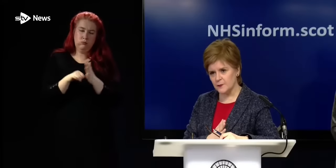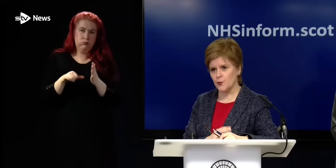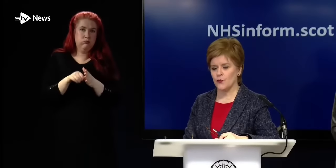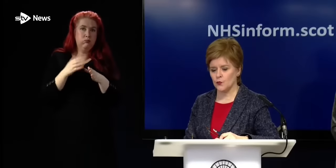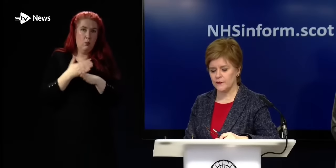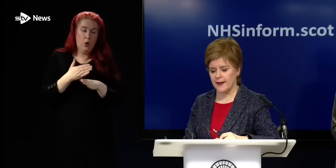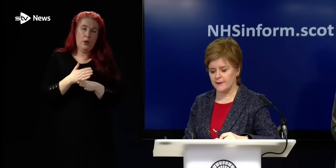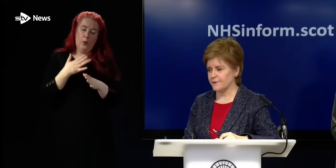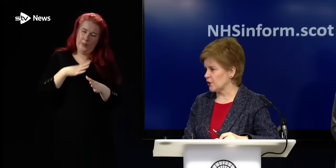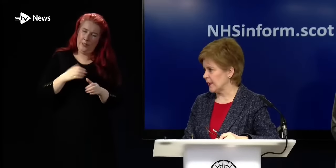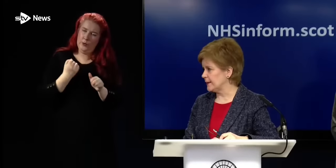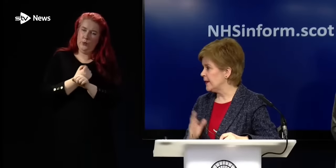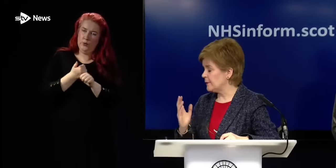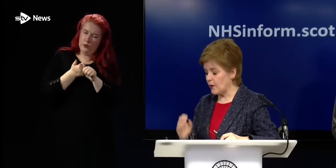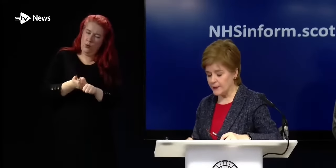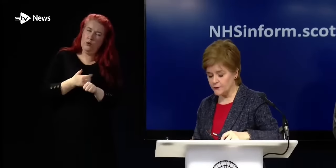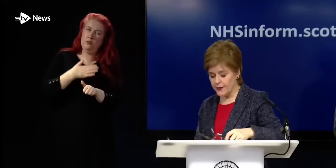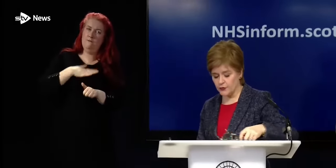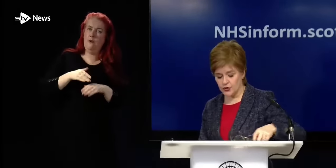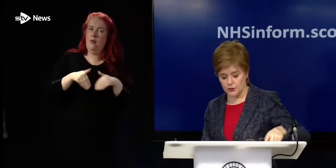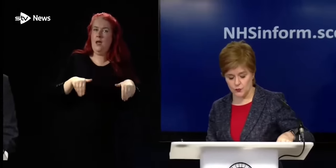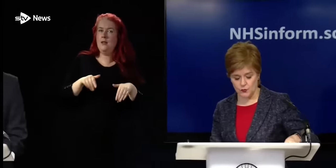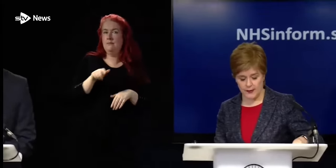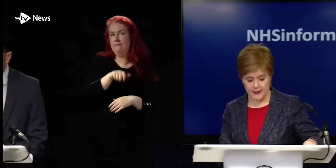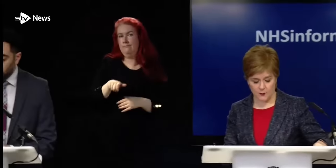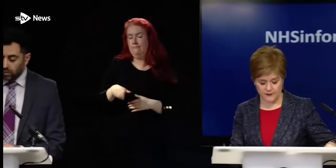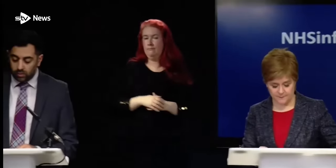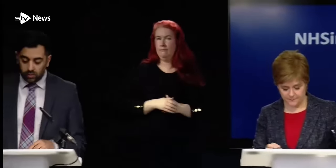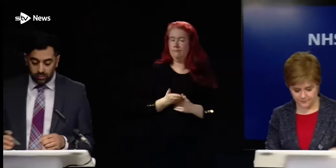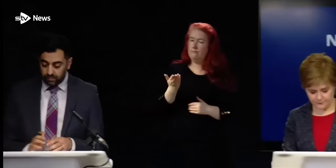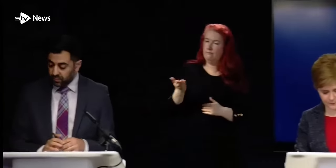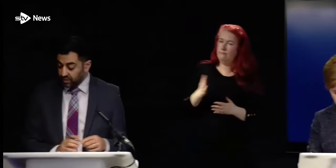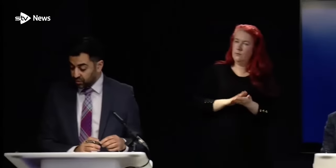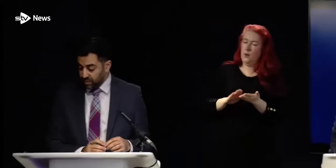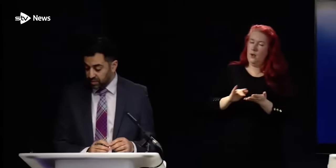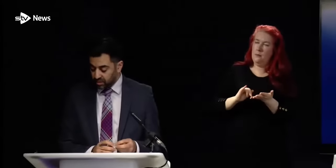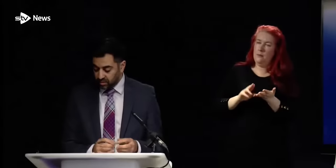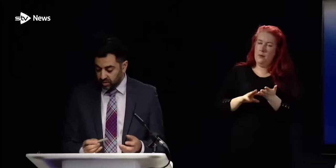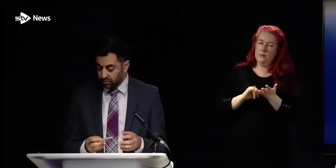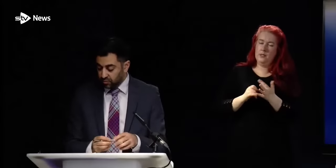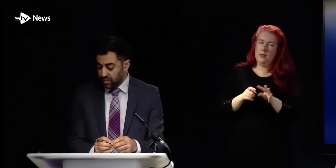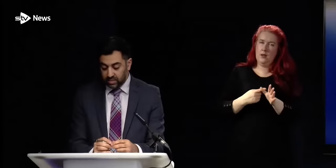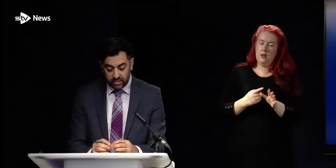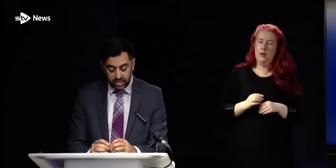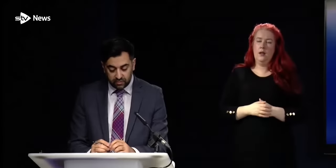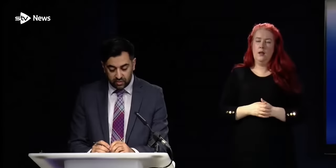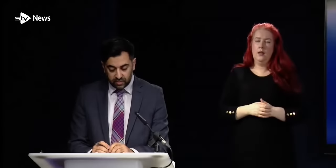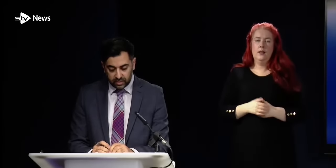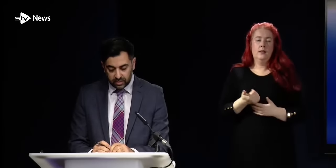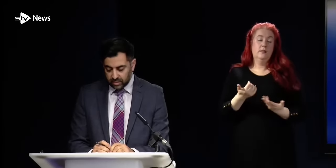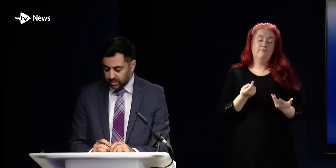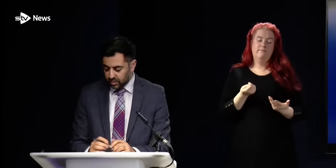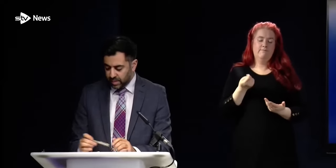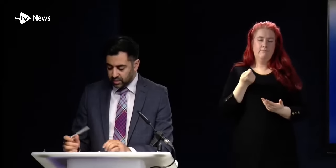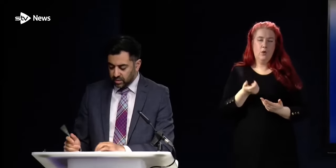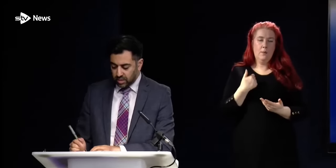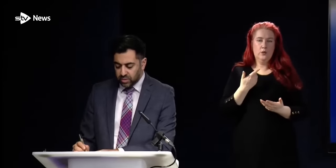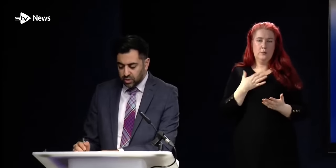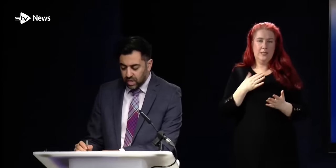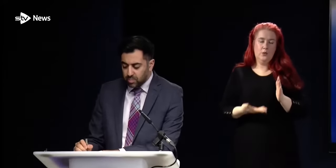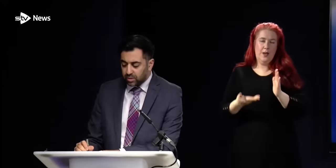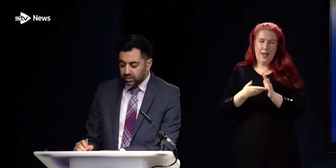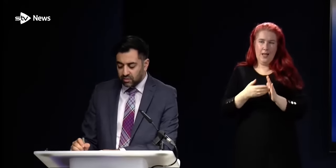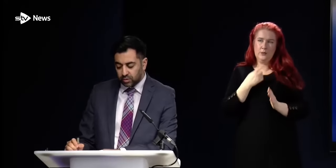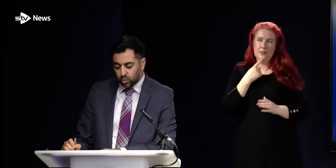done to support those at the front line. I'll hand over now to Hamza. Thanks, First Minister. There's little for me to add. You've covered it as expected.